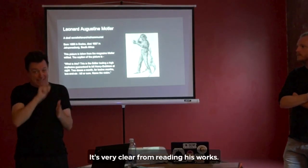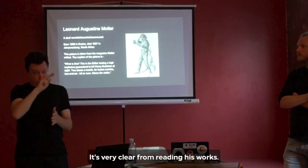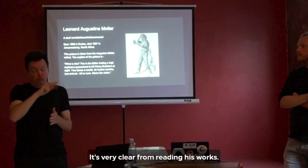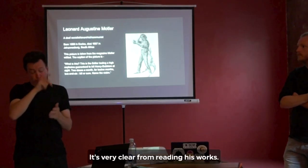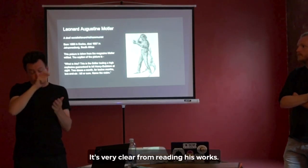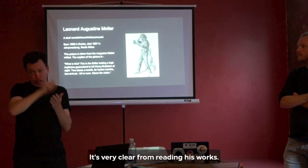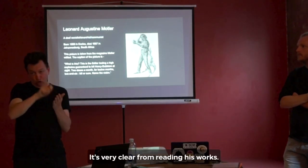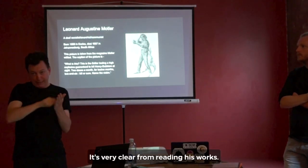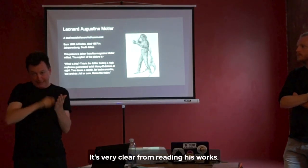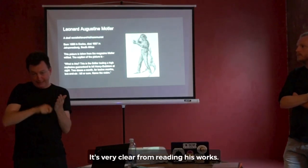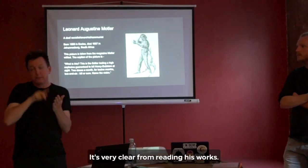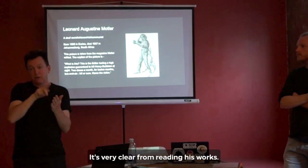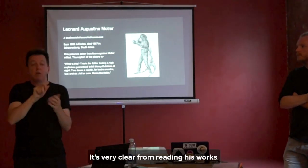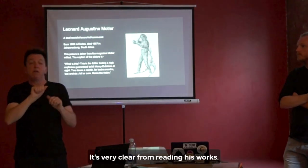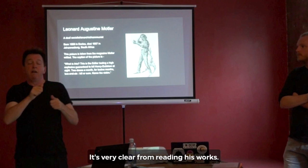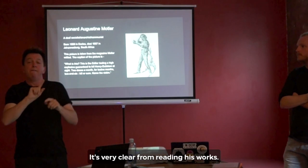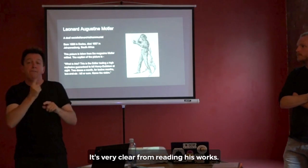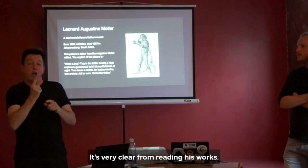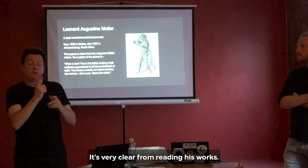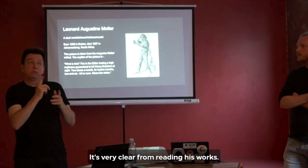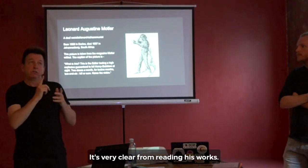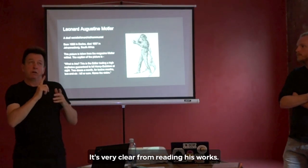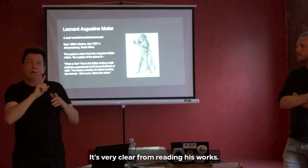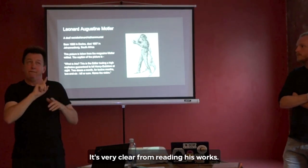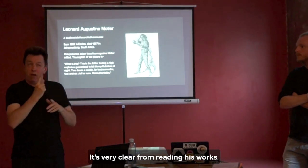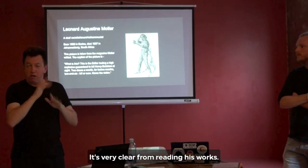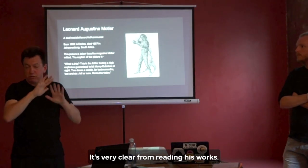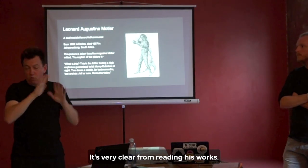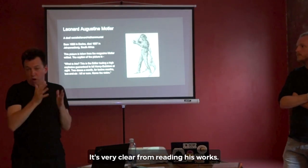It's very clear from reading his works.